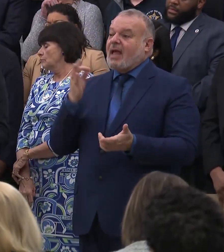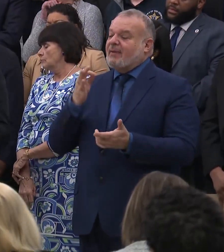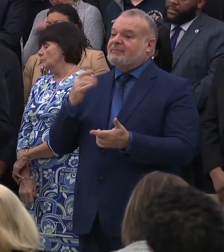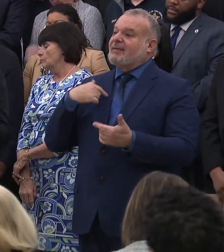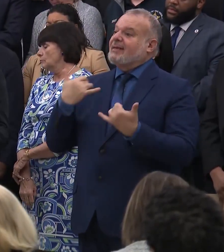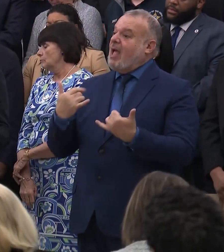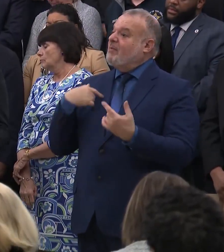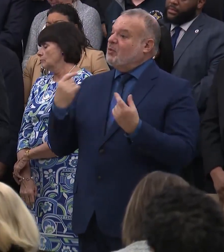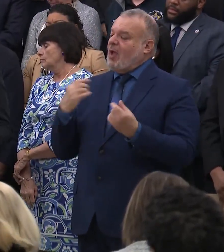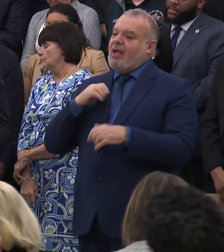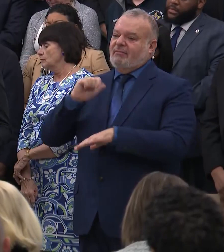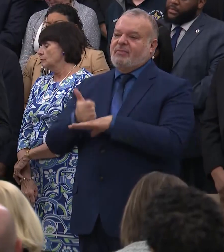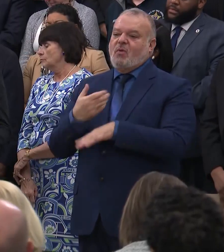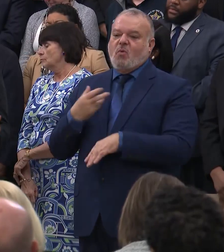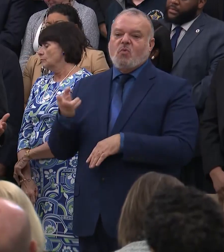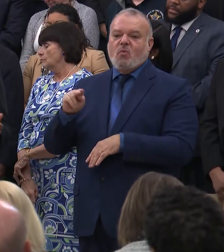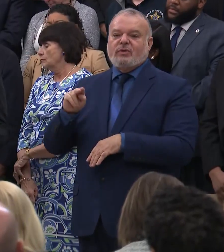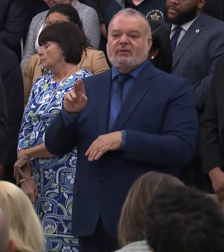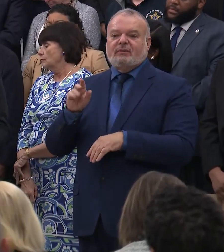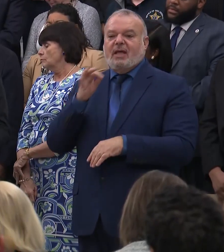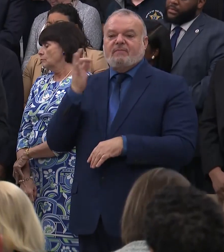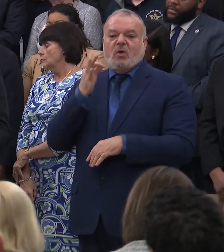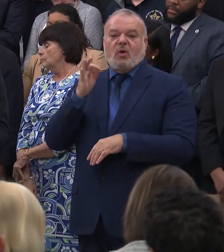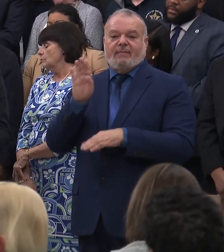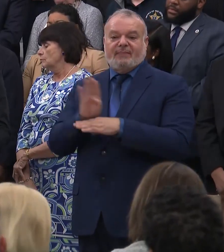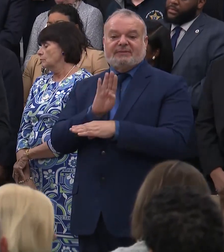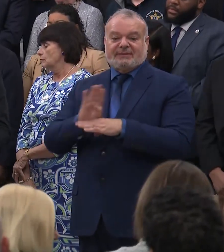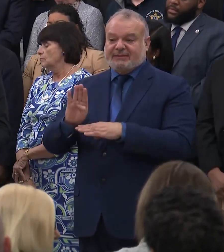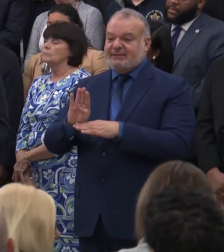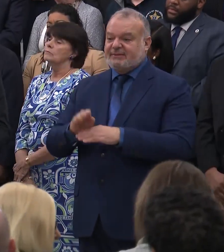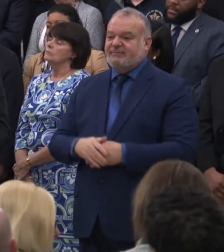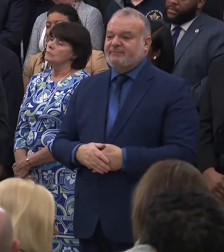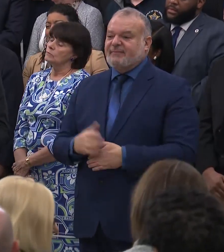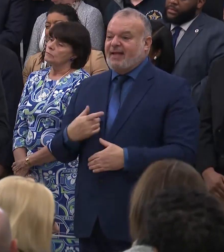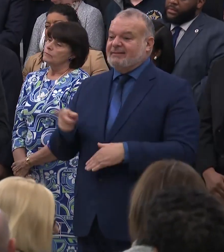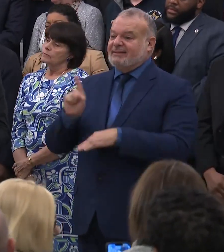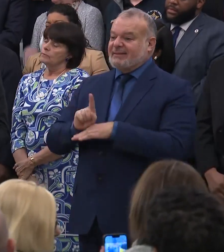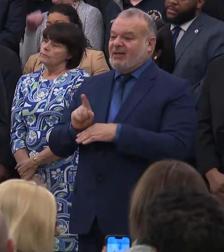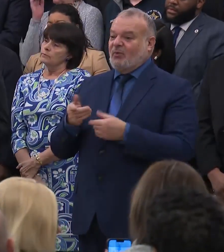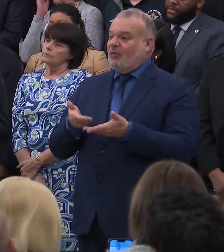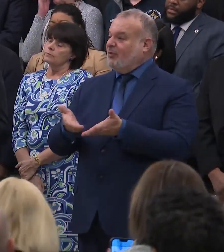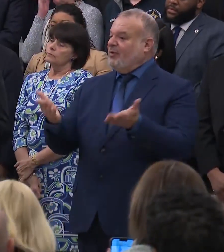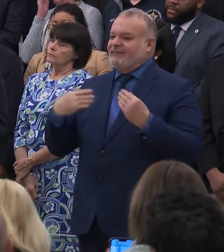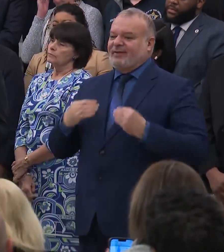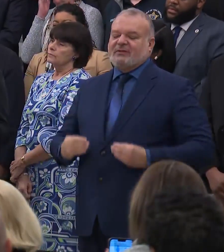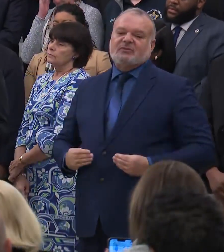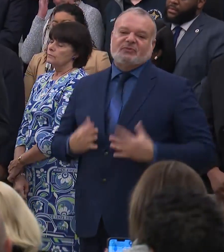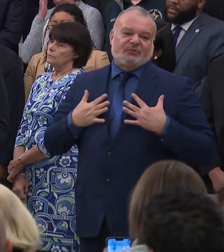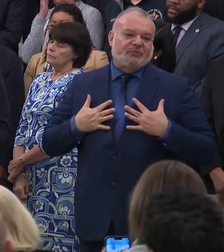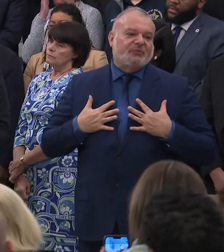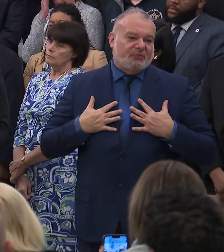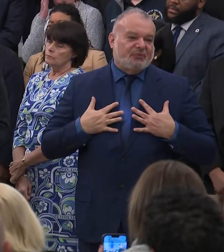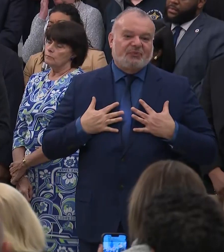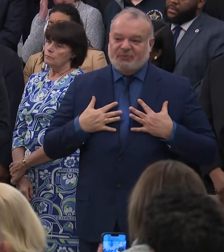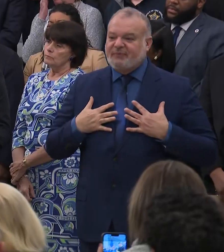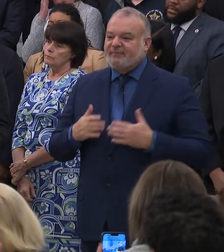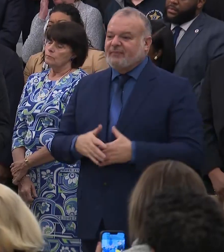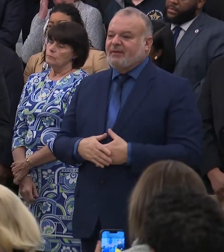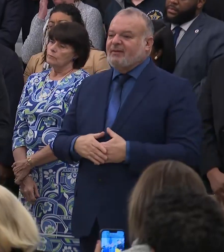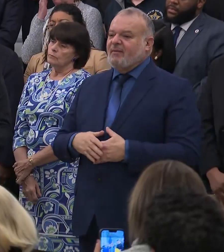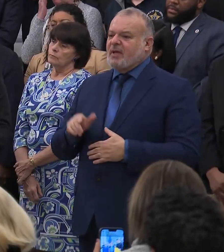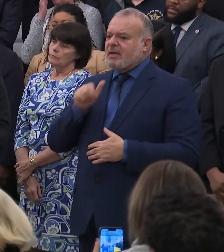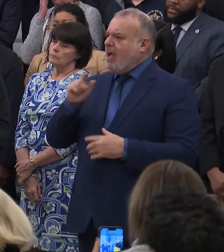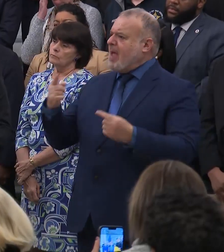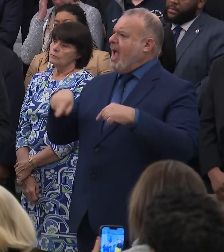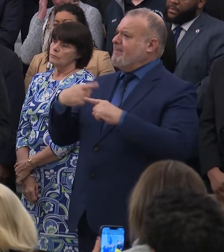me, and it's really surreal that I'm actually even standing here. But it's not just about me. Today's event is bigger